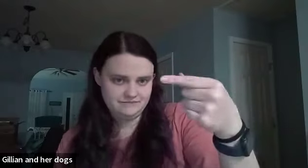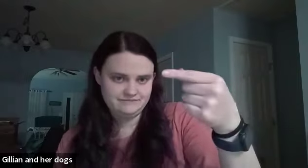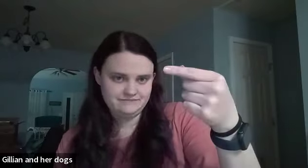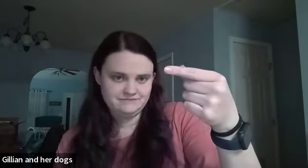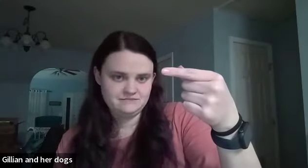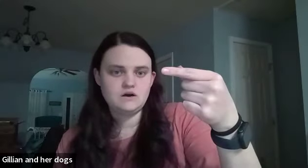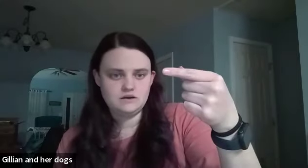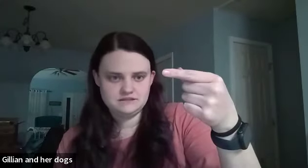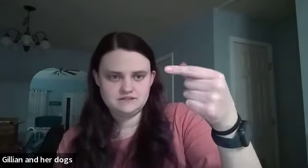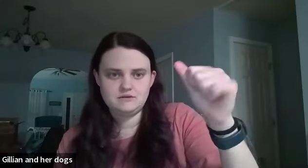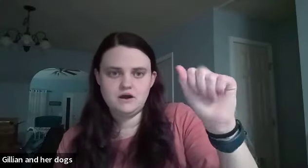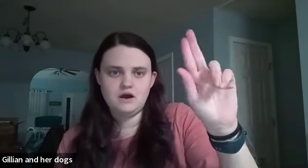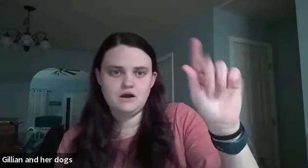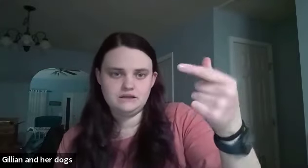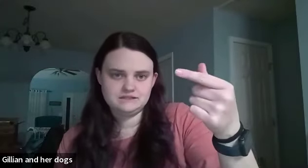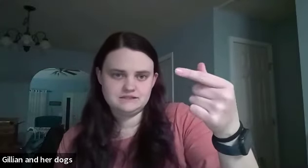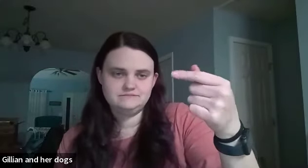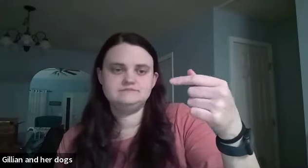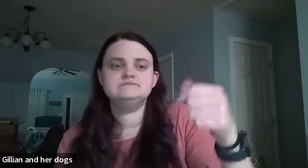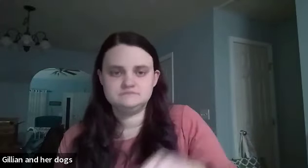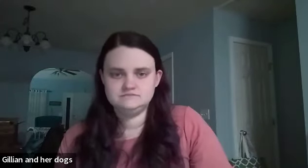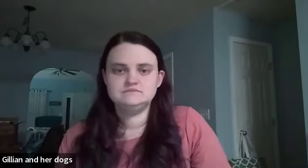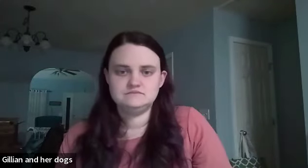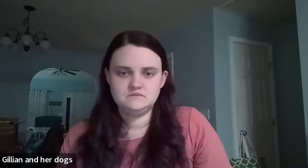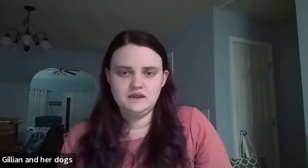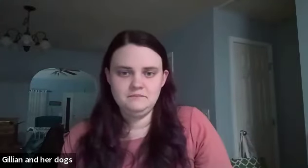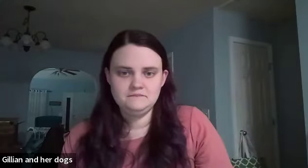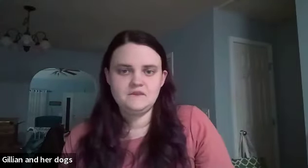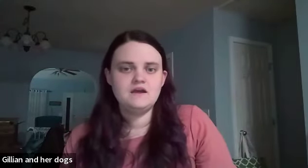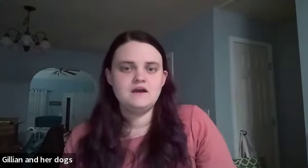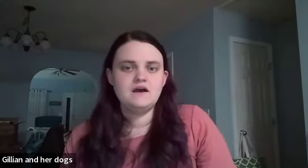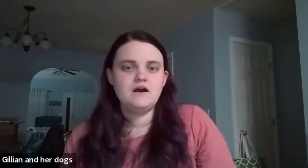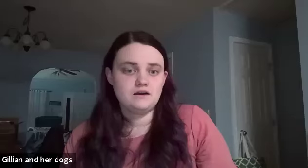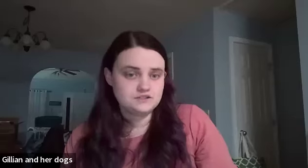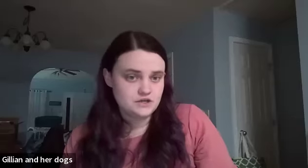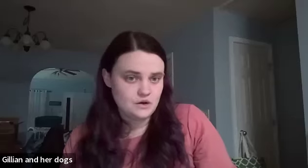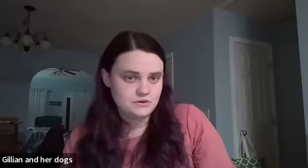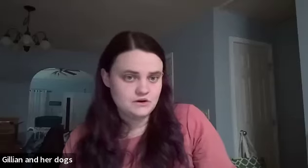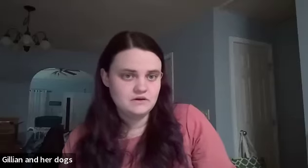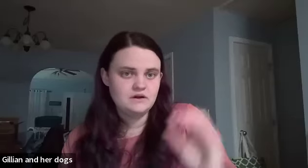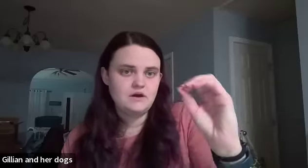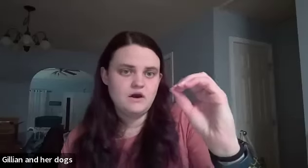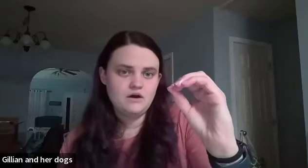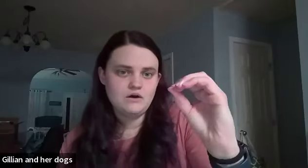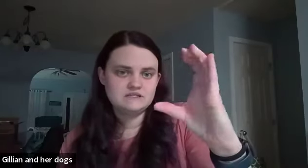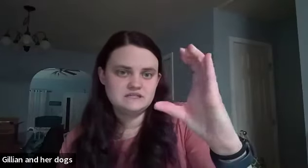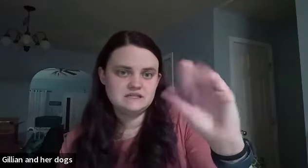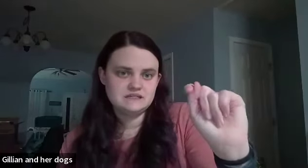AUG. August. So August. Okay. October,